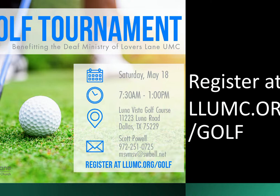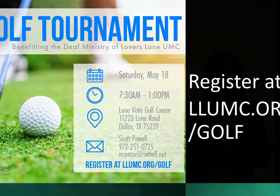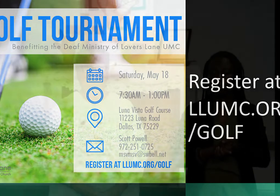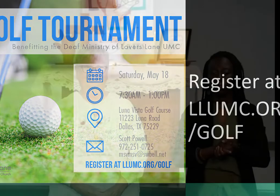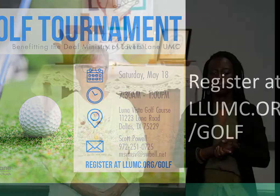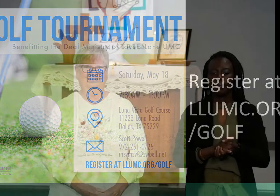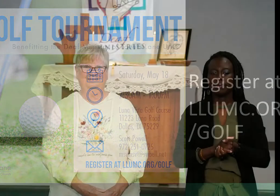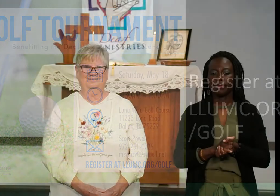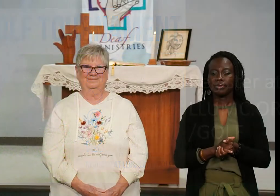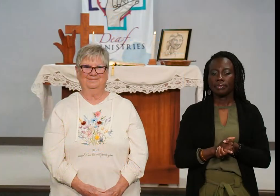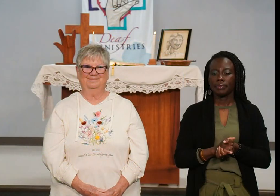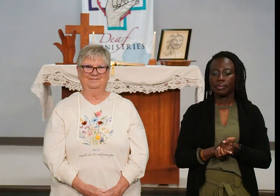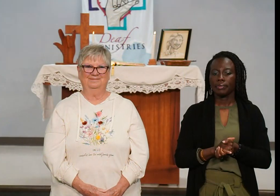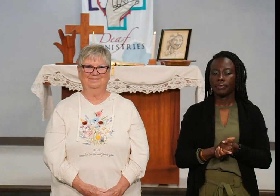And the link there you see is